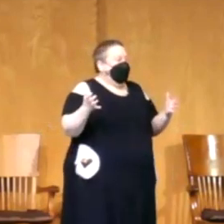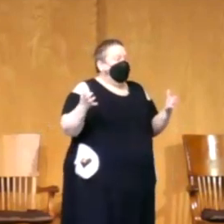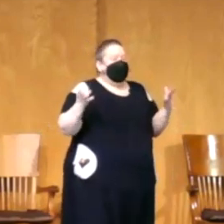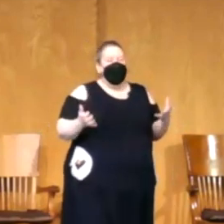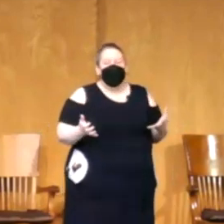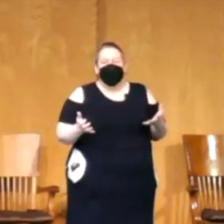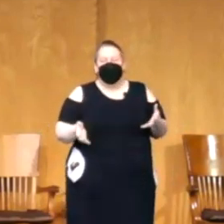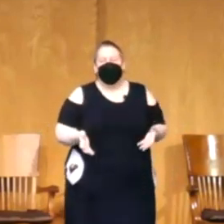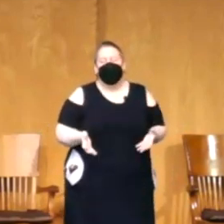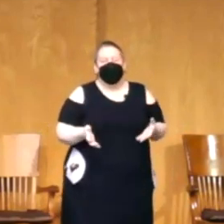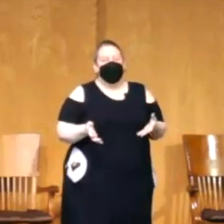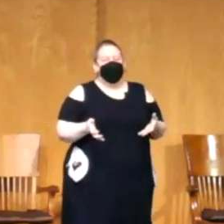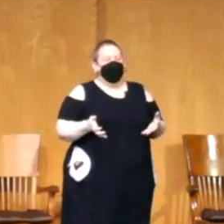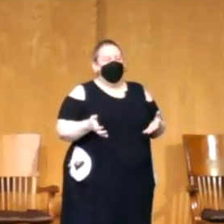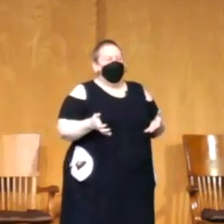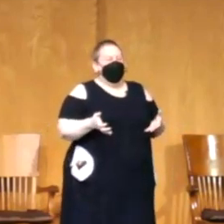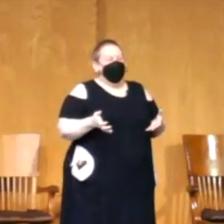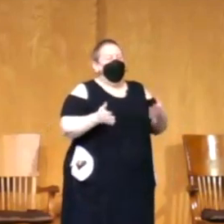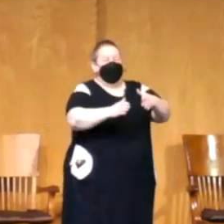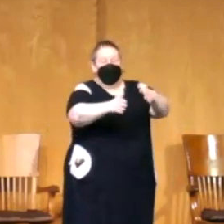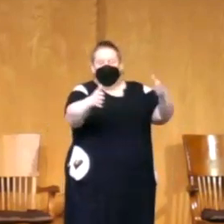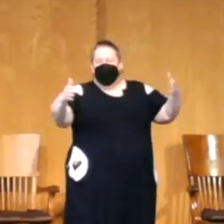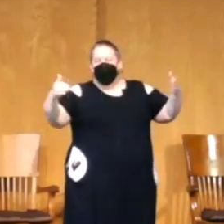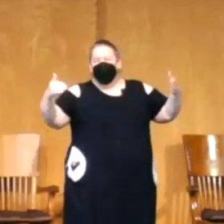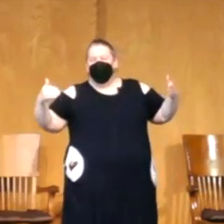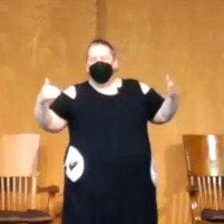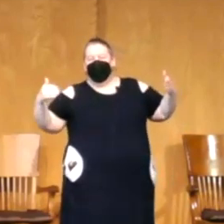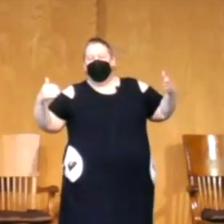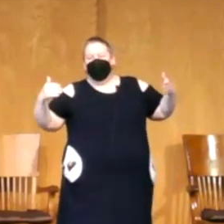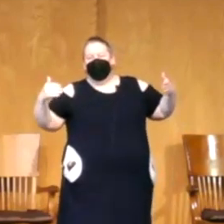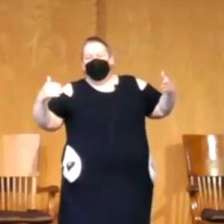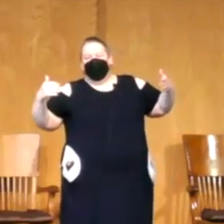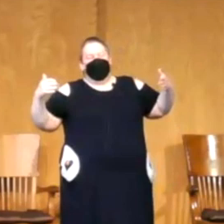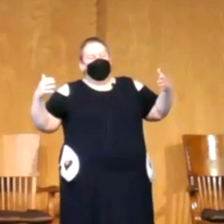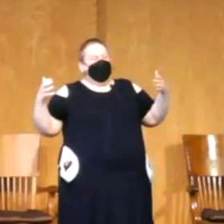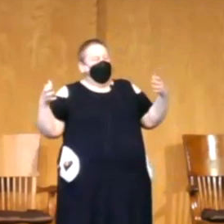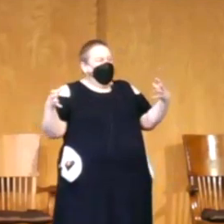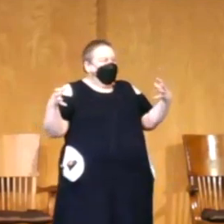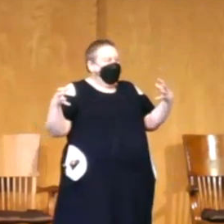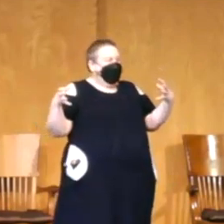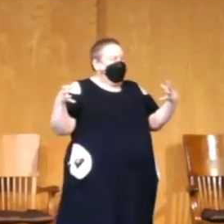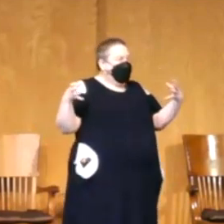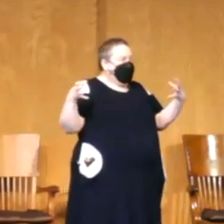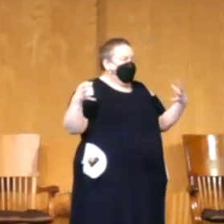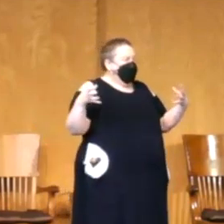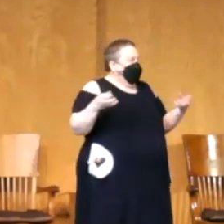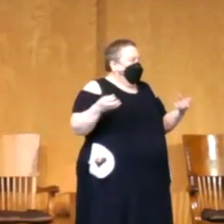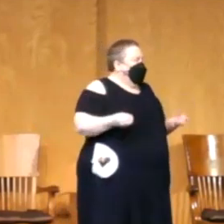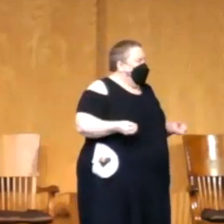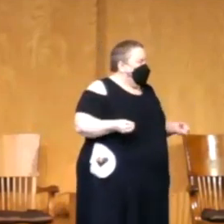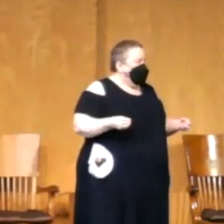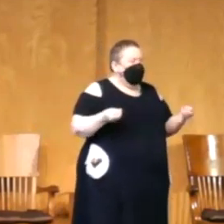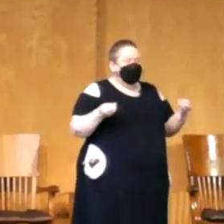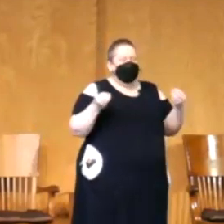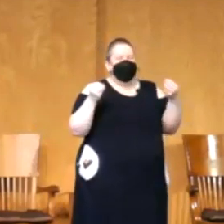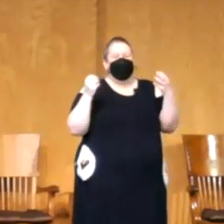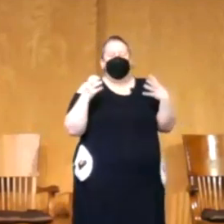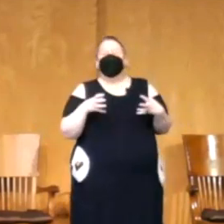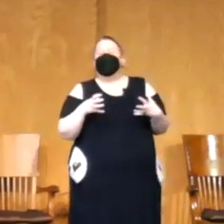Like in a gathering of people as we are, that contains such